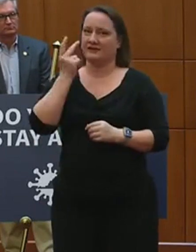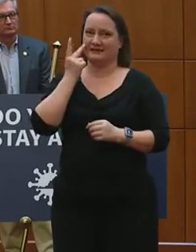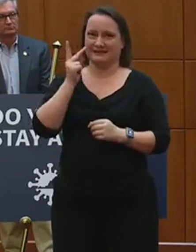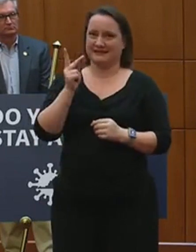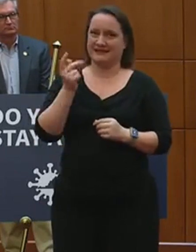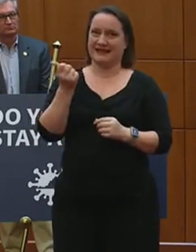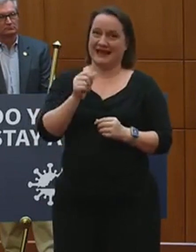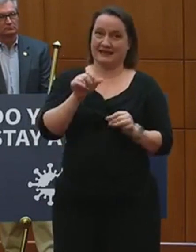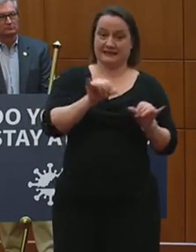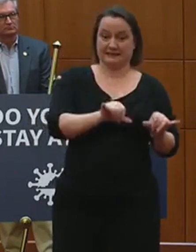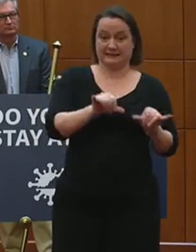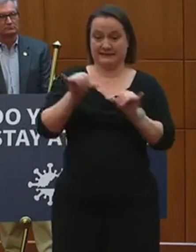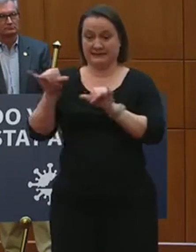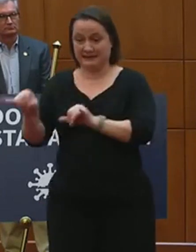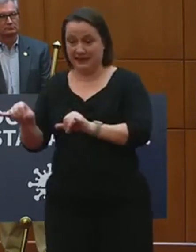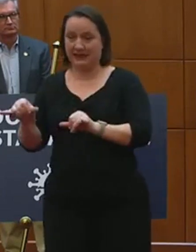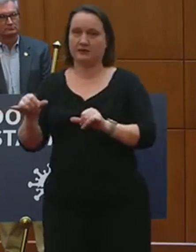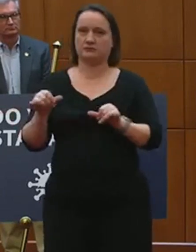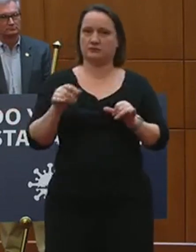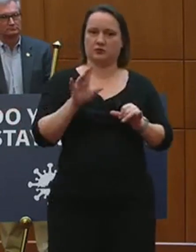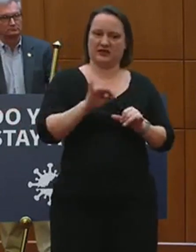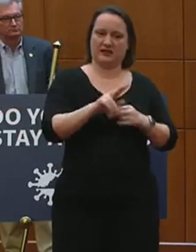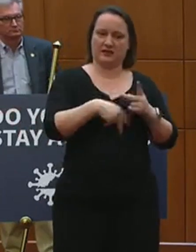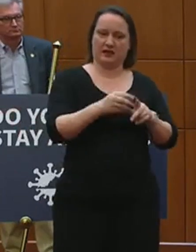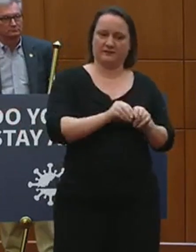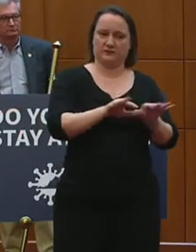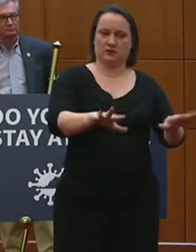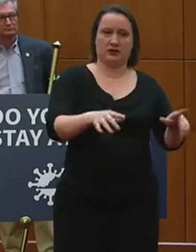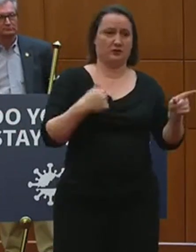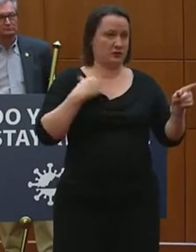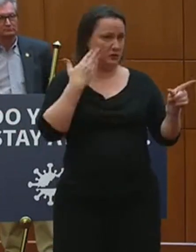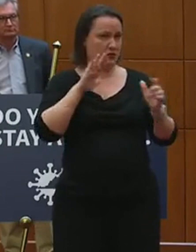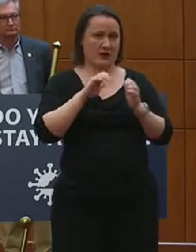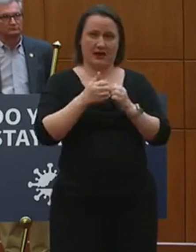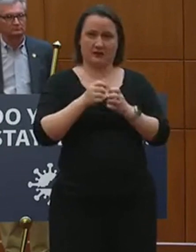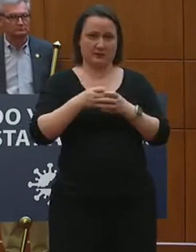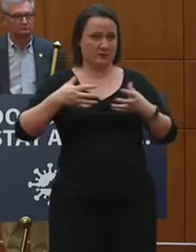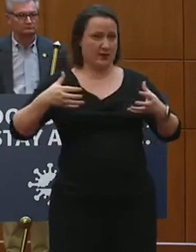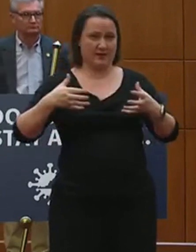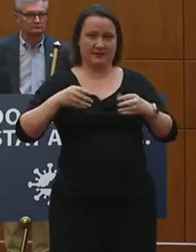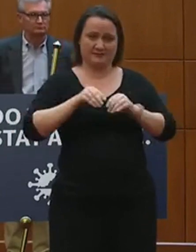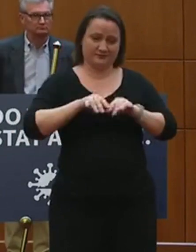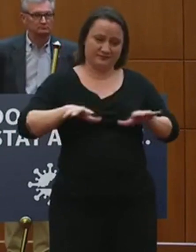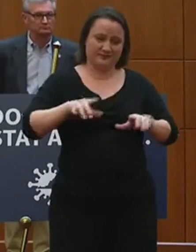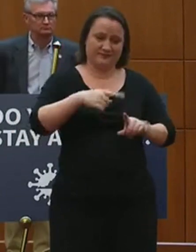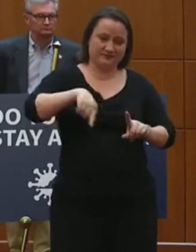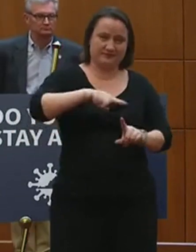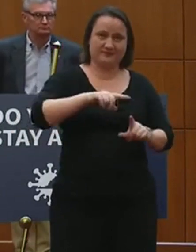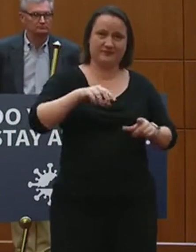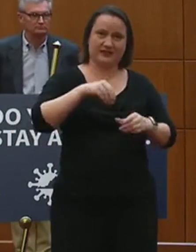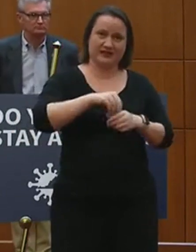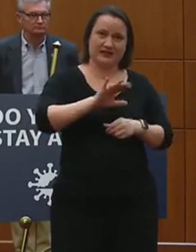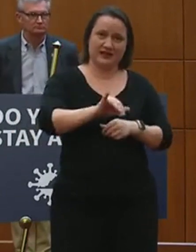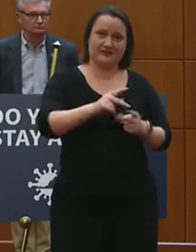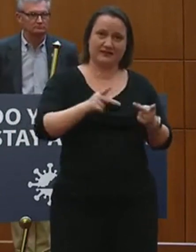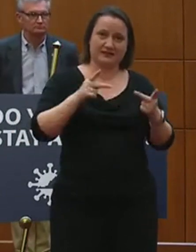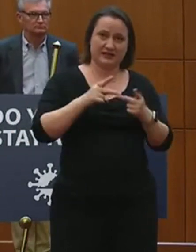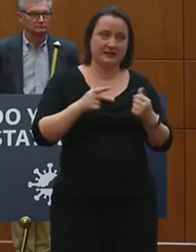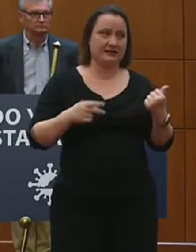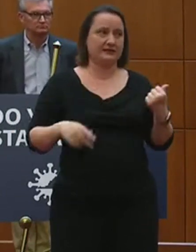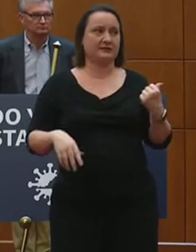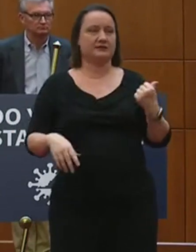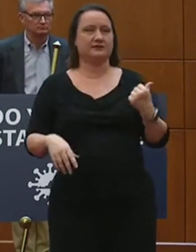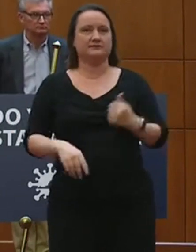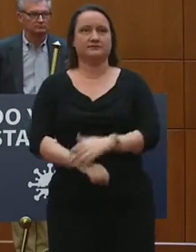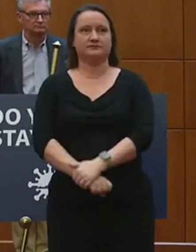amount of spread. And do we know how it spread? We don't know how it spread so widely across that particular facility.